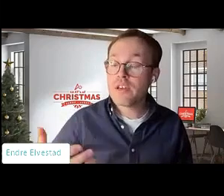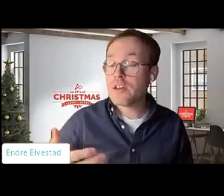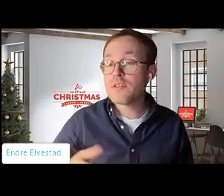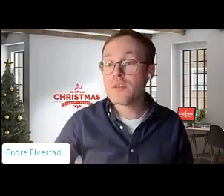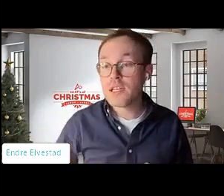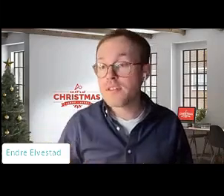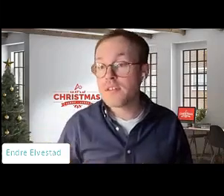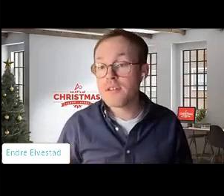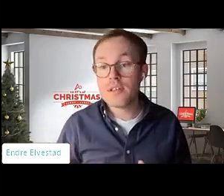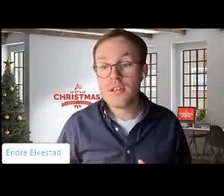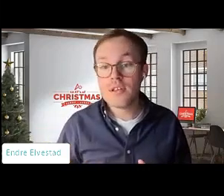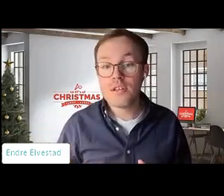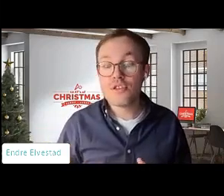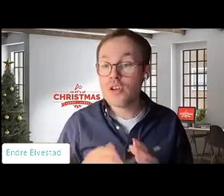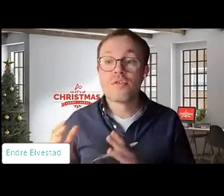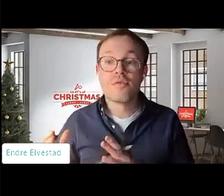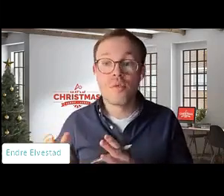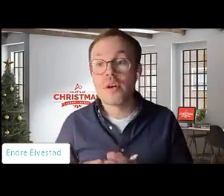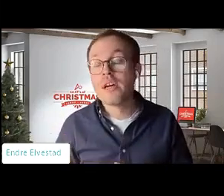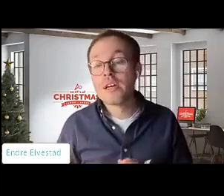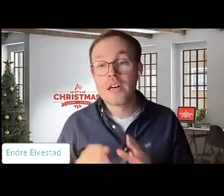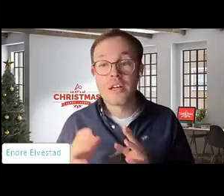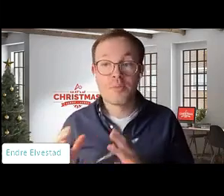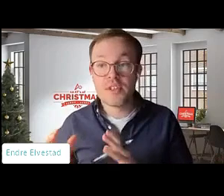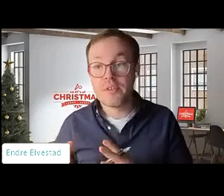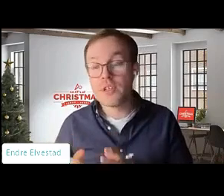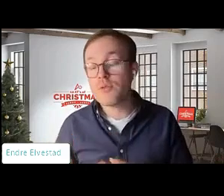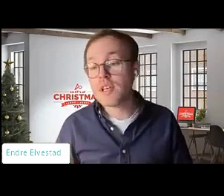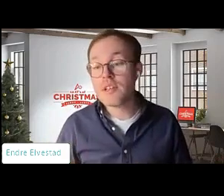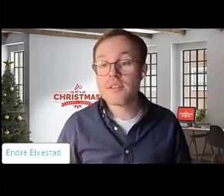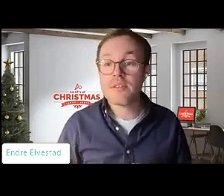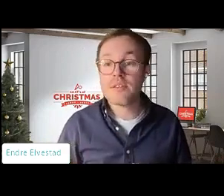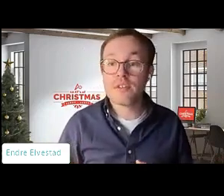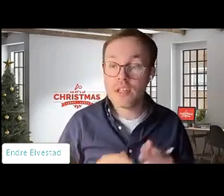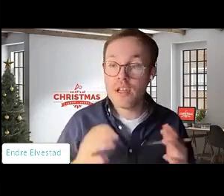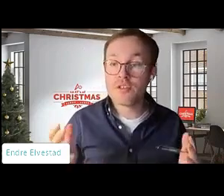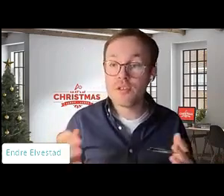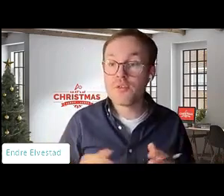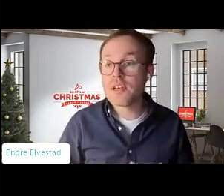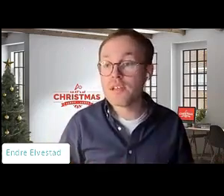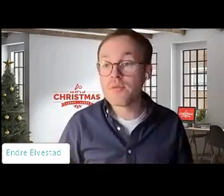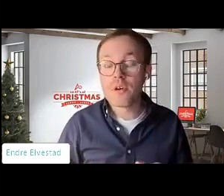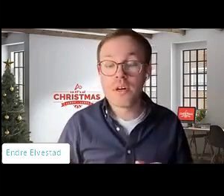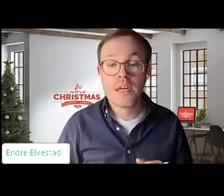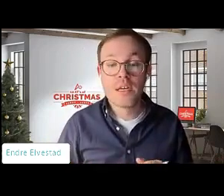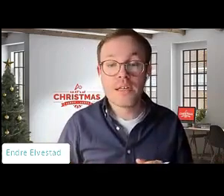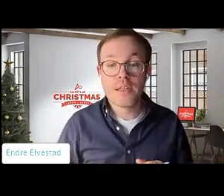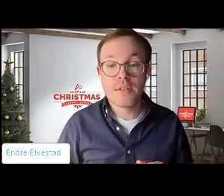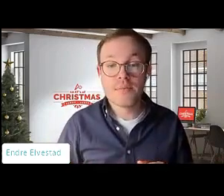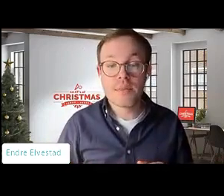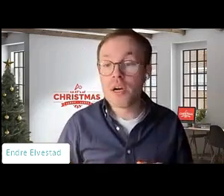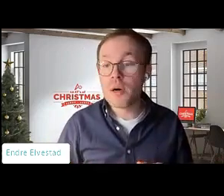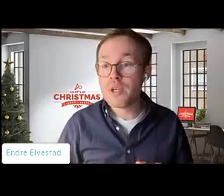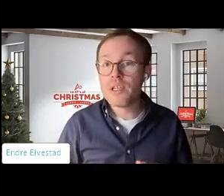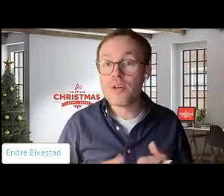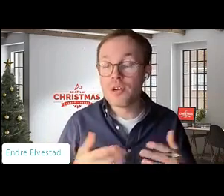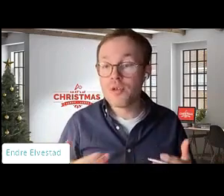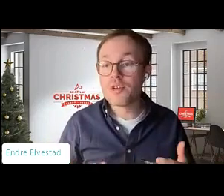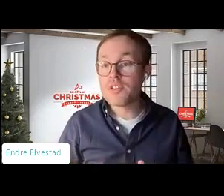custom collection just for kind of specific use case if there is a larger use case for a company or an organization